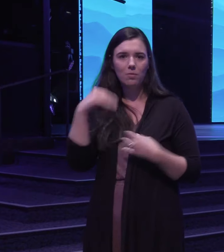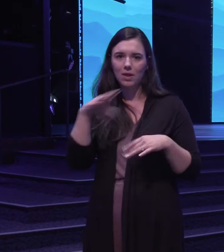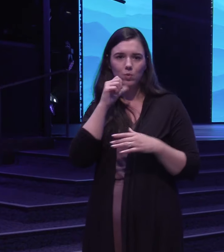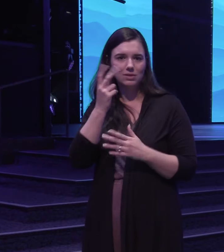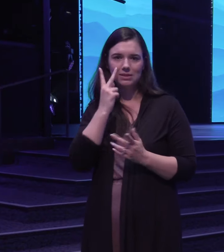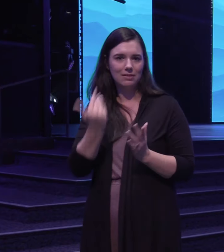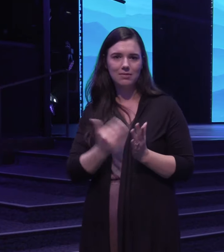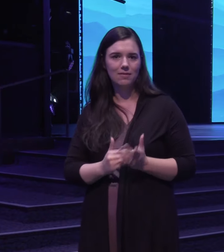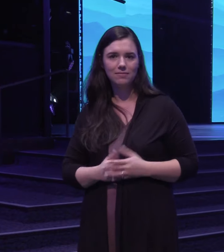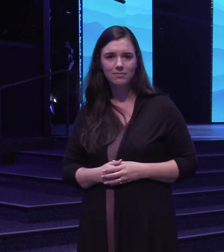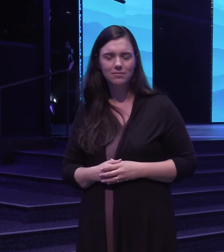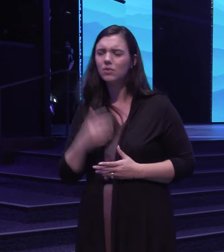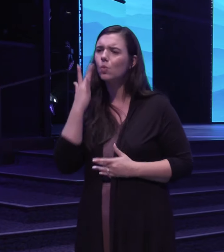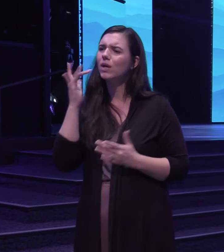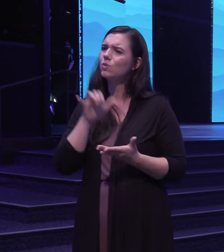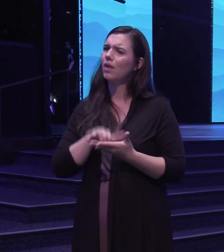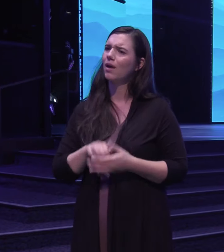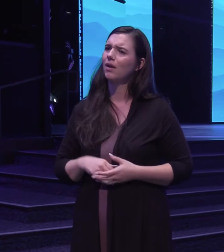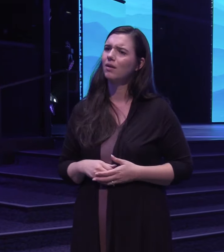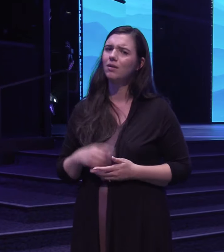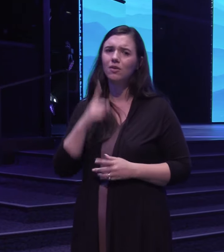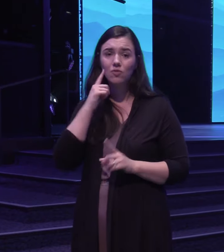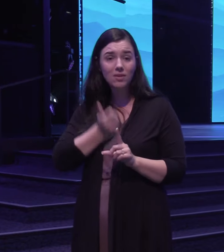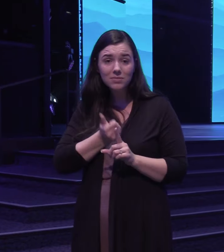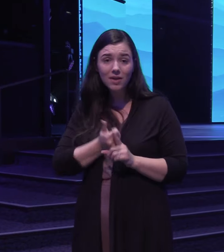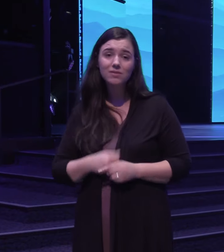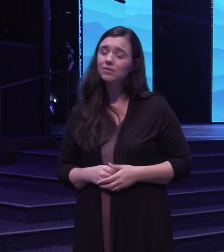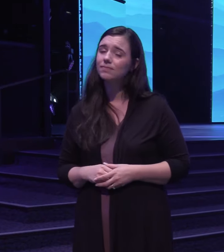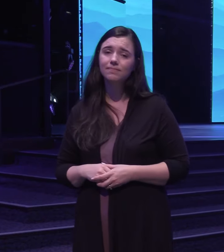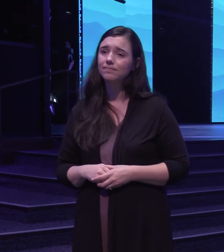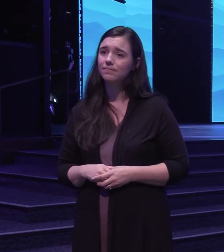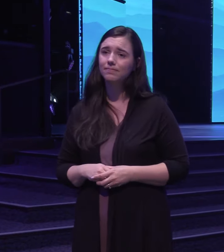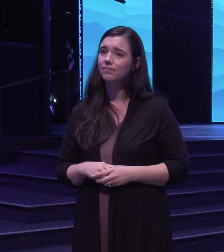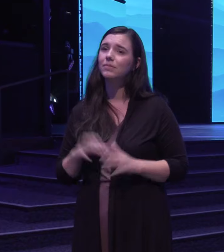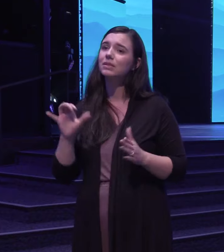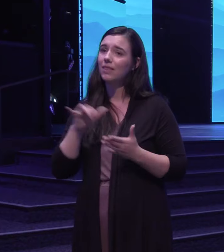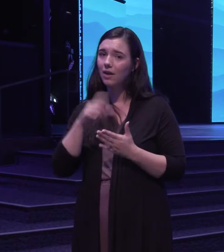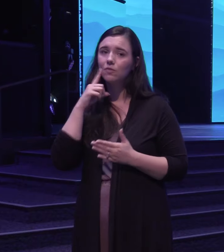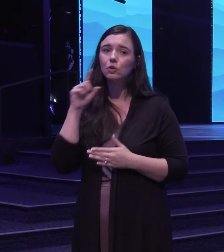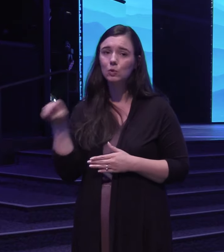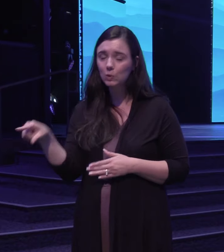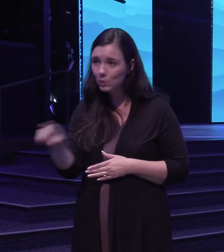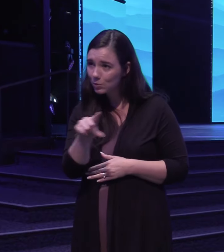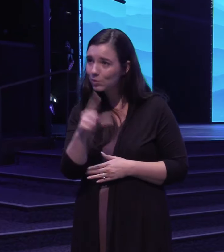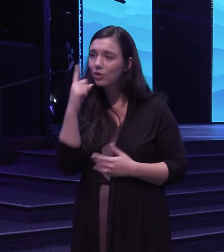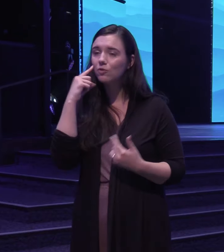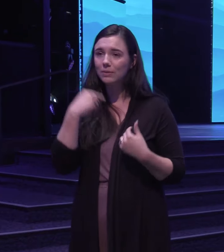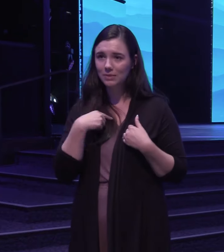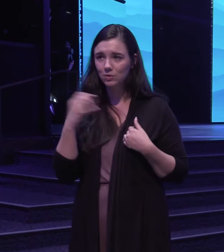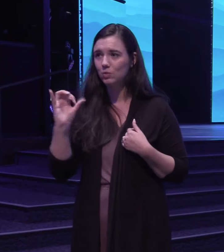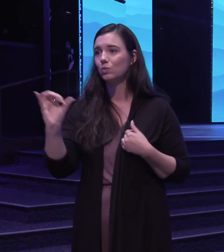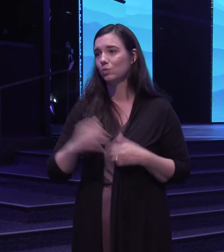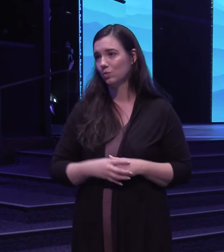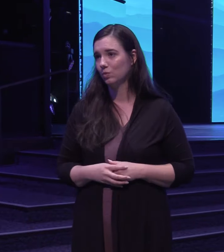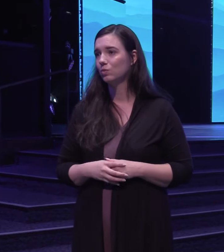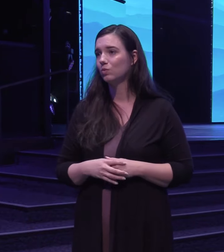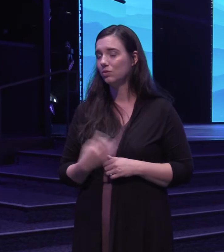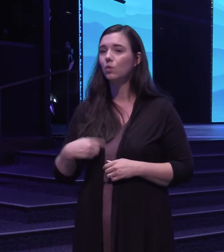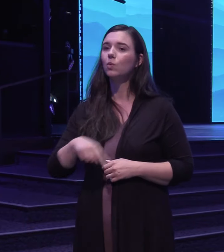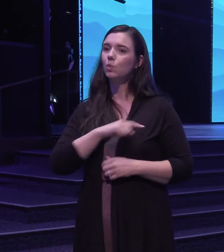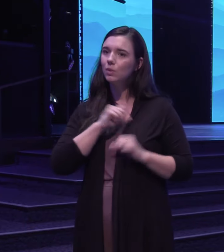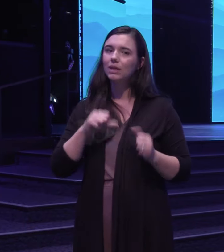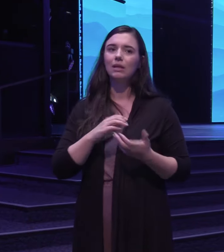again. Why did they do it? Not for themselves. They did it for you and me so that we